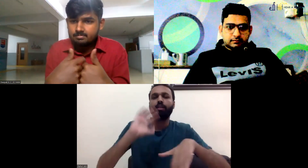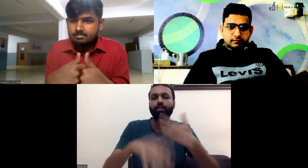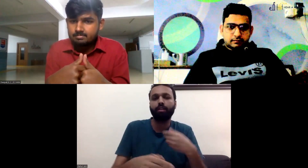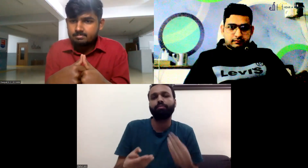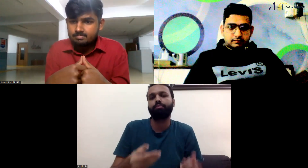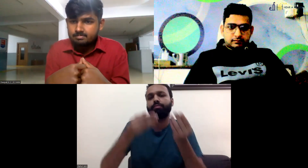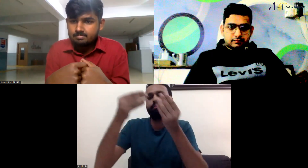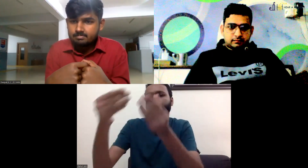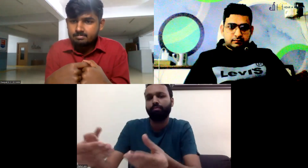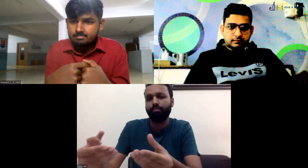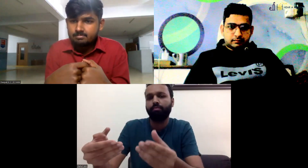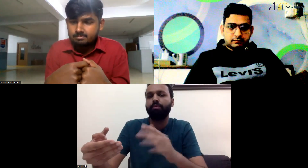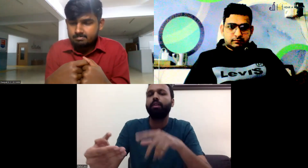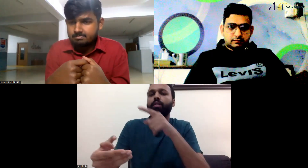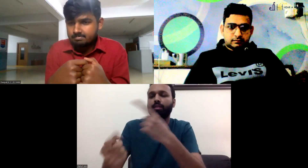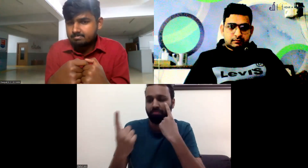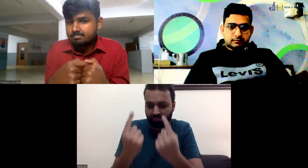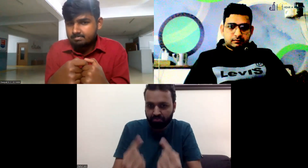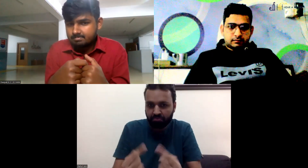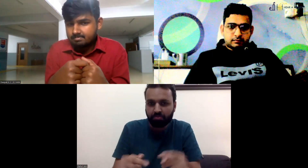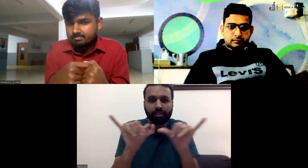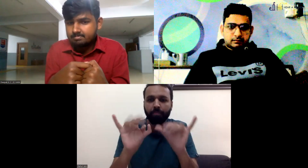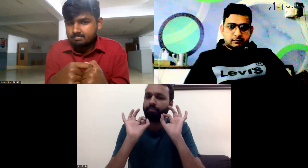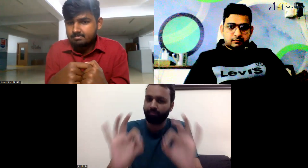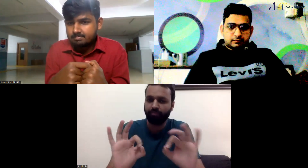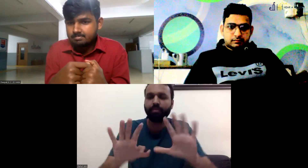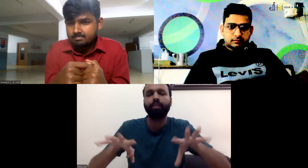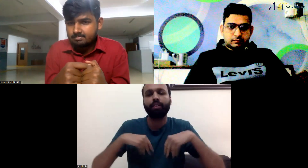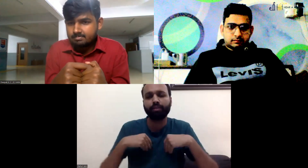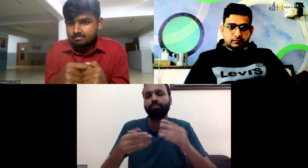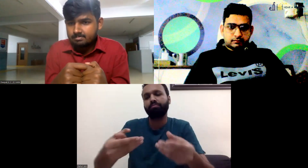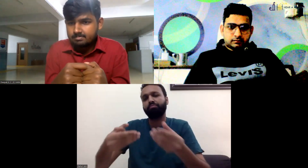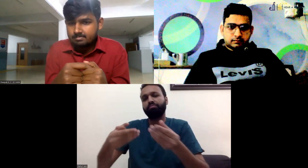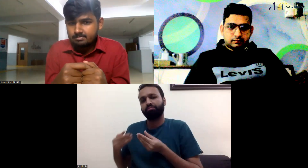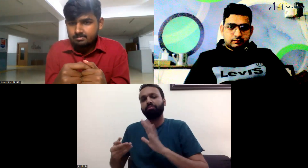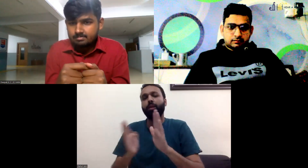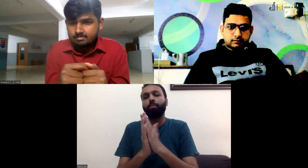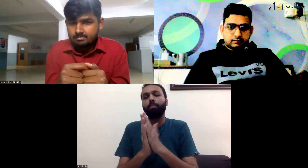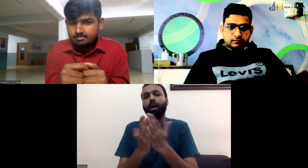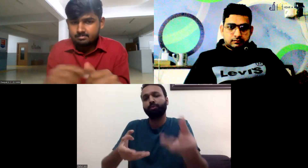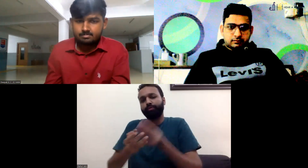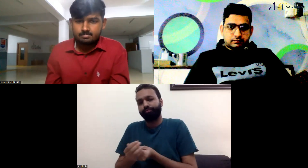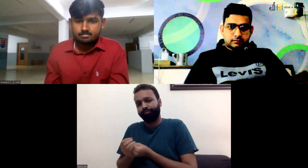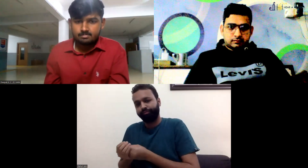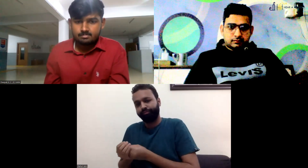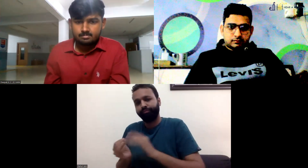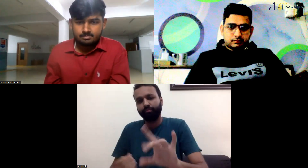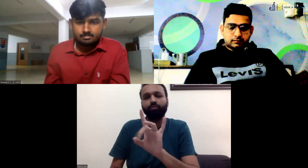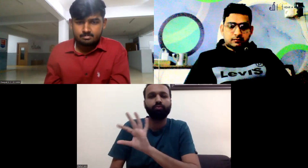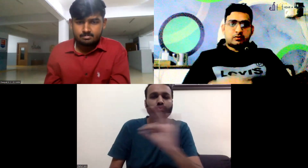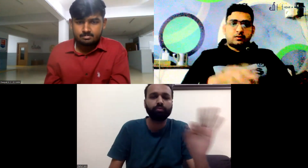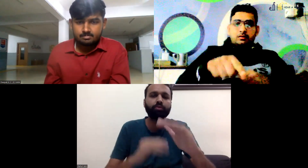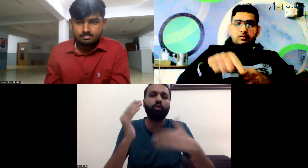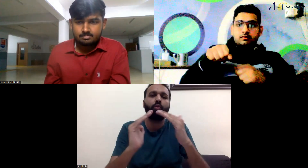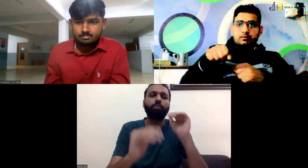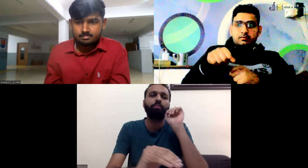format. Once you send that, they will check. If everything is well, you get your visa.